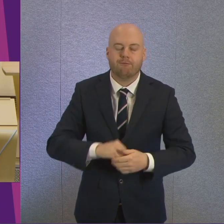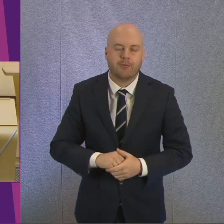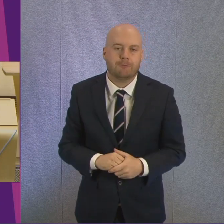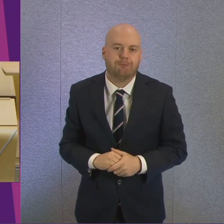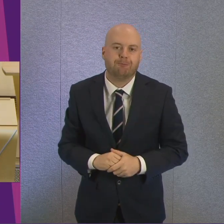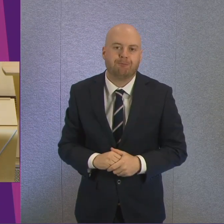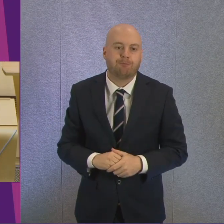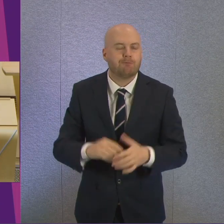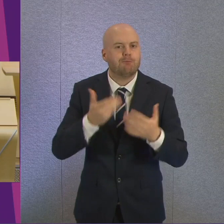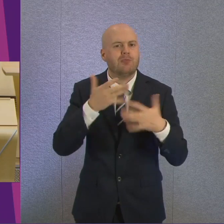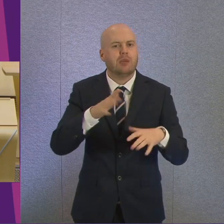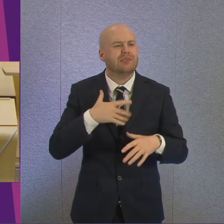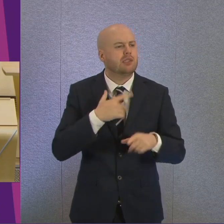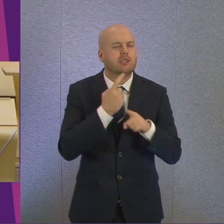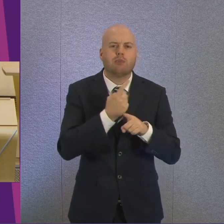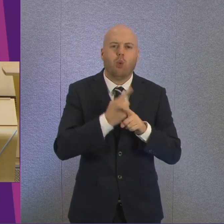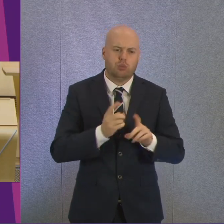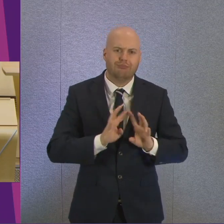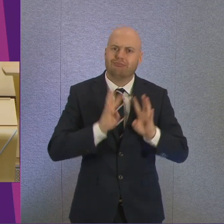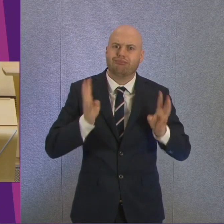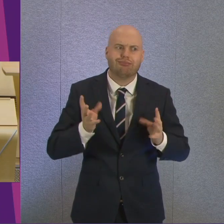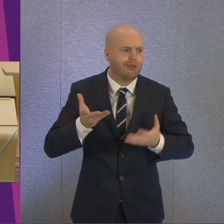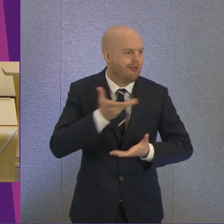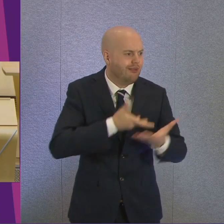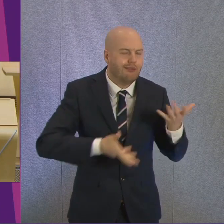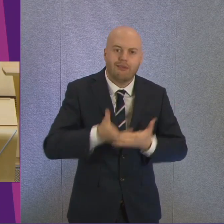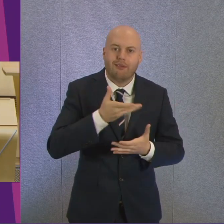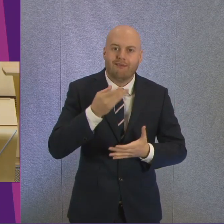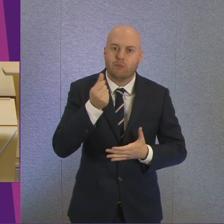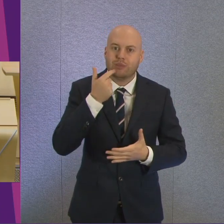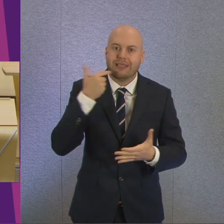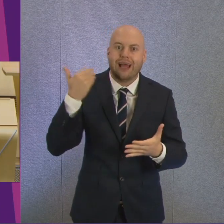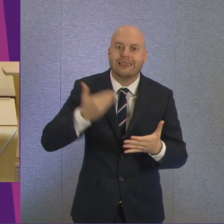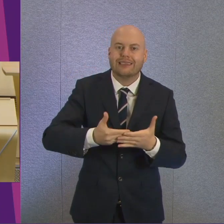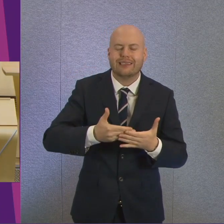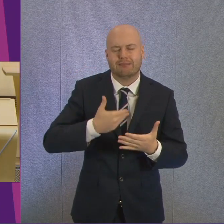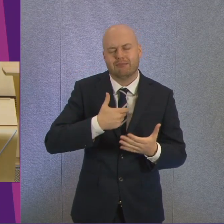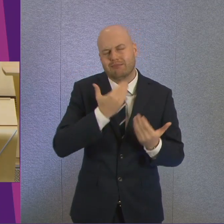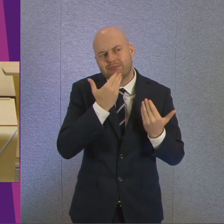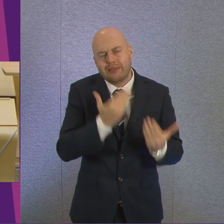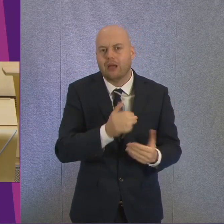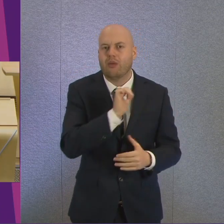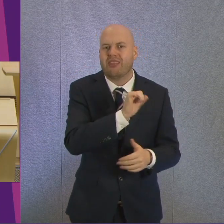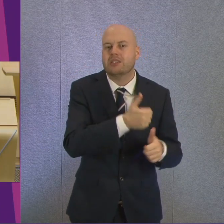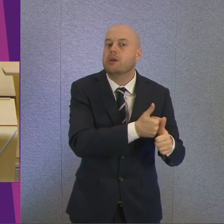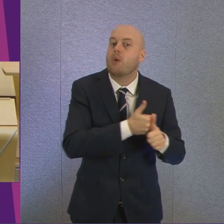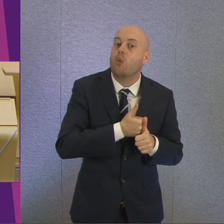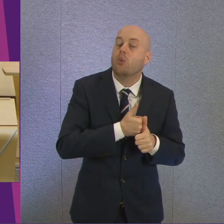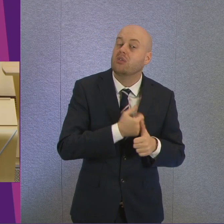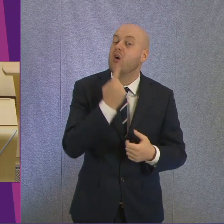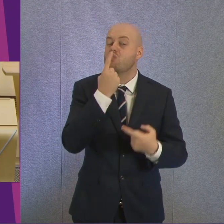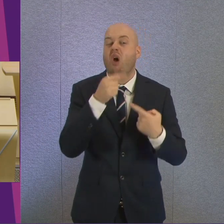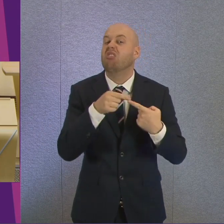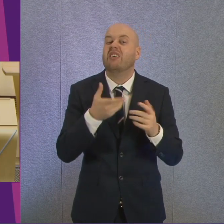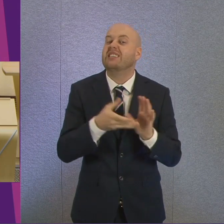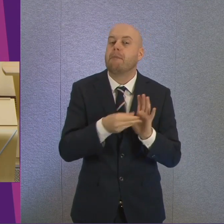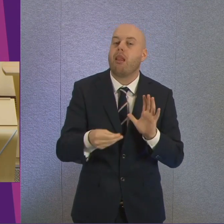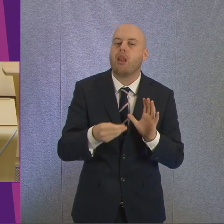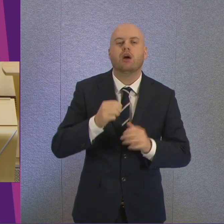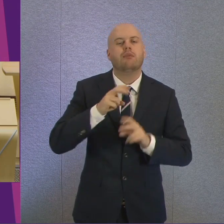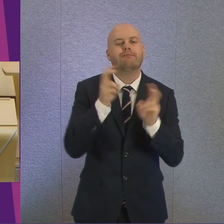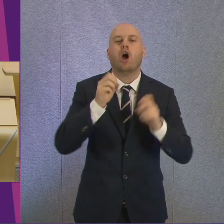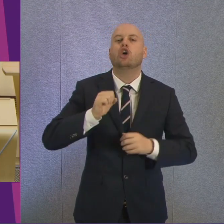and I thank them for their support. In particular, I'm pleased that Scottish Care, who represent the majority of care homes in